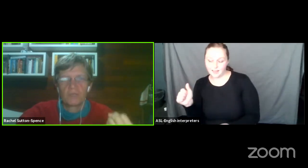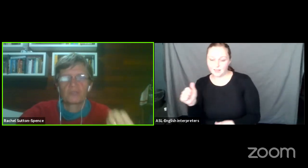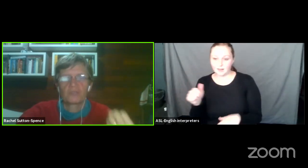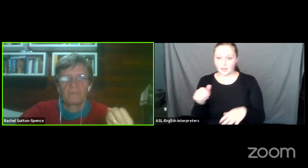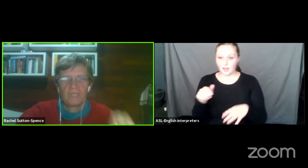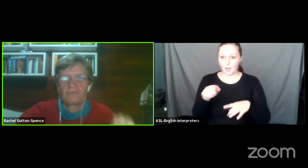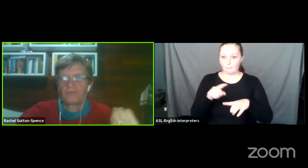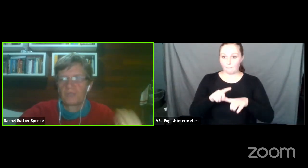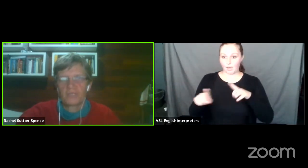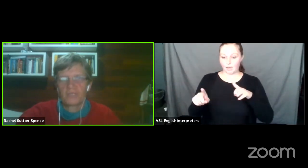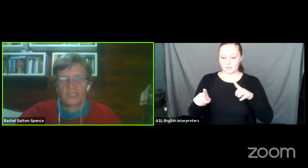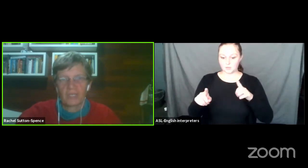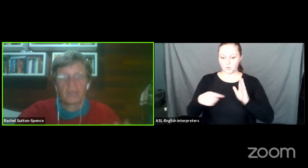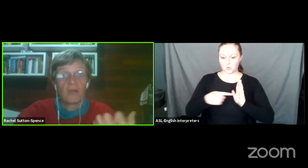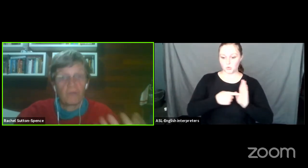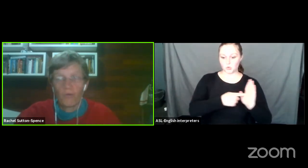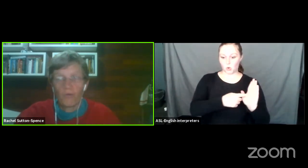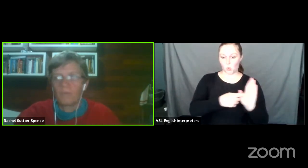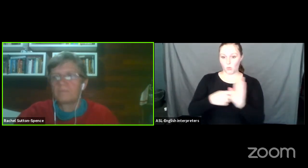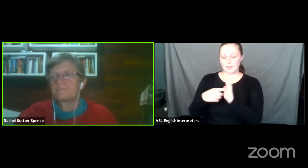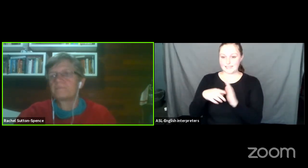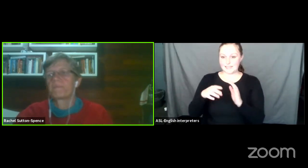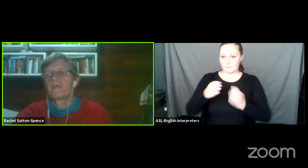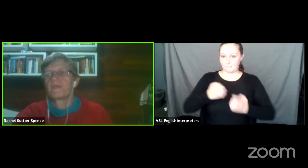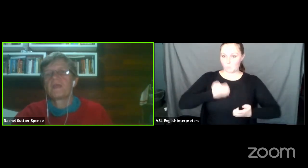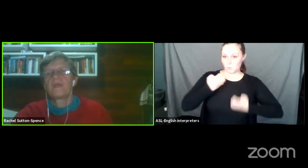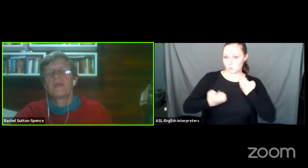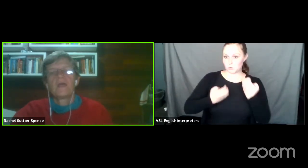an emotional, meaningful linguistic form.